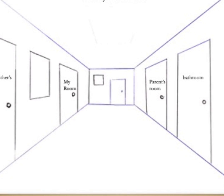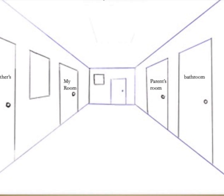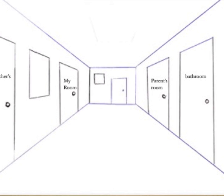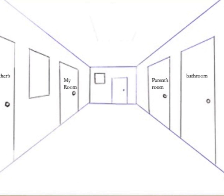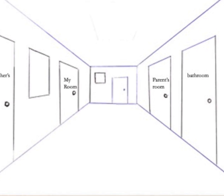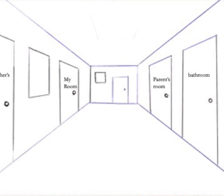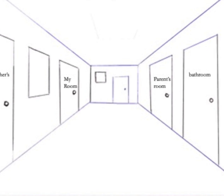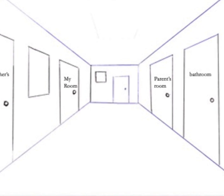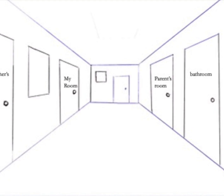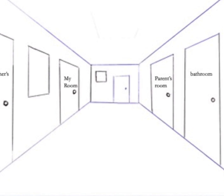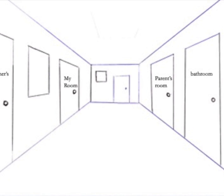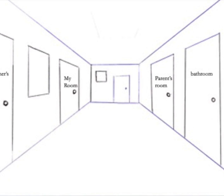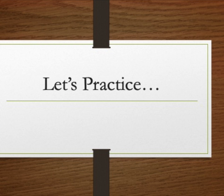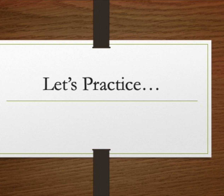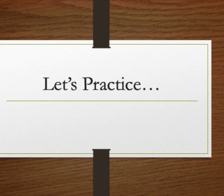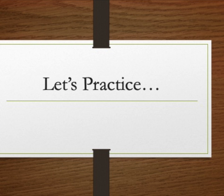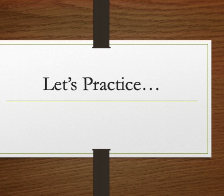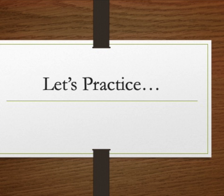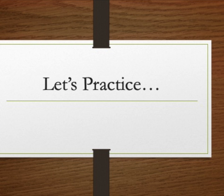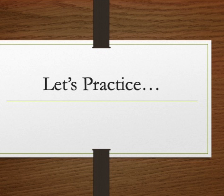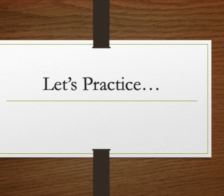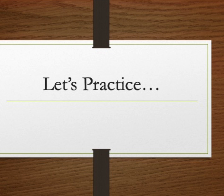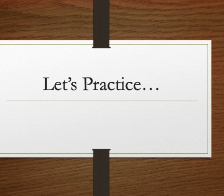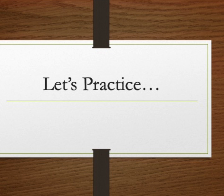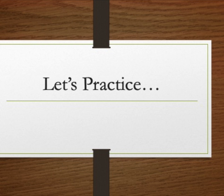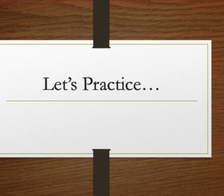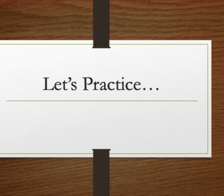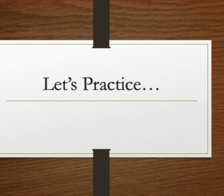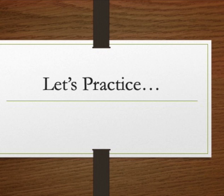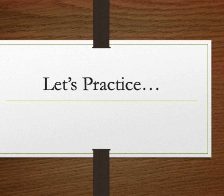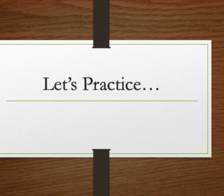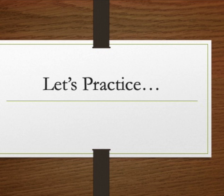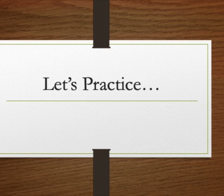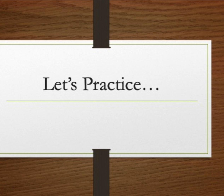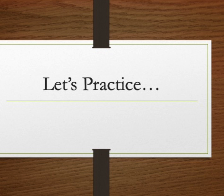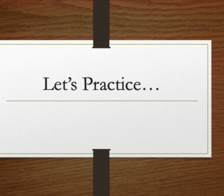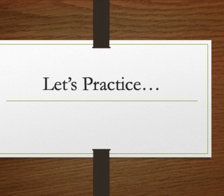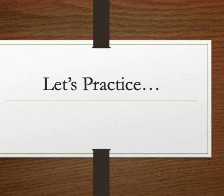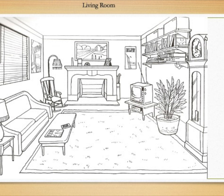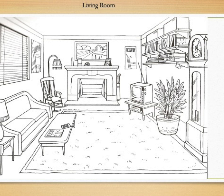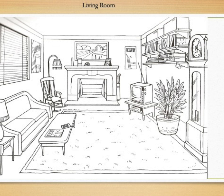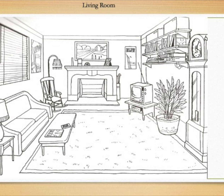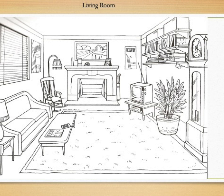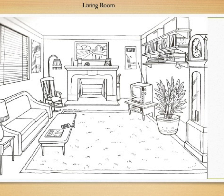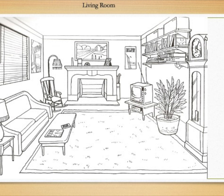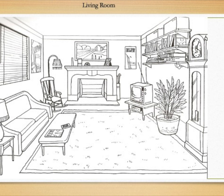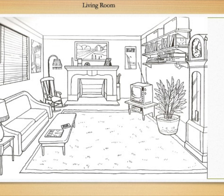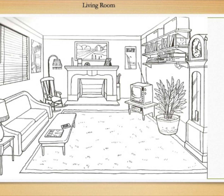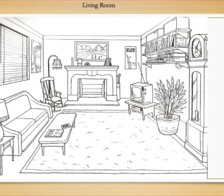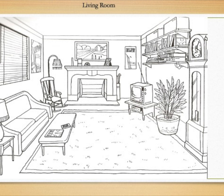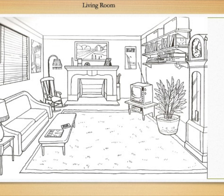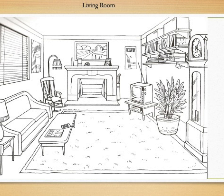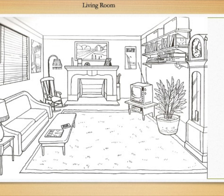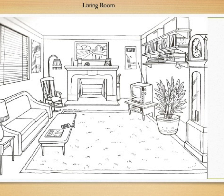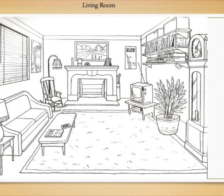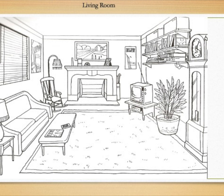your visualization? Let's practice. We will use this picture of a living room. See if you